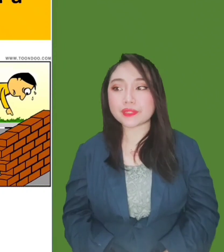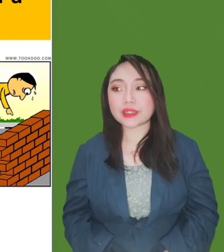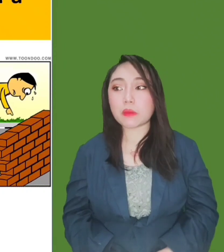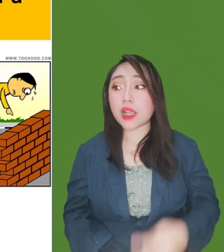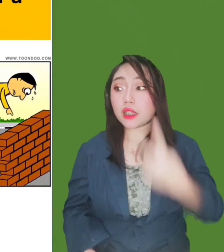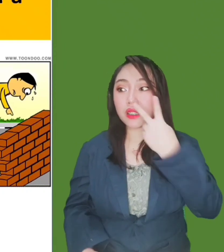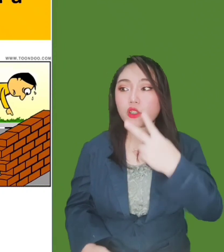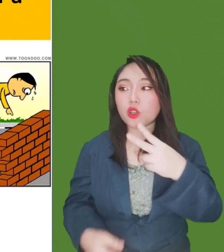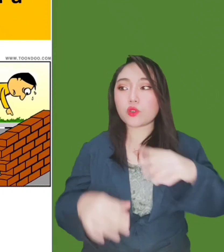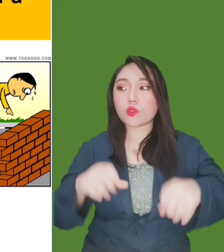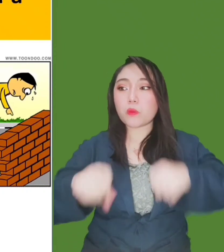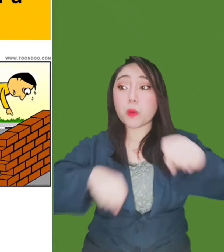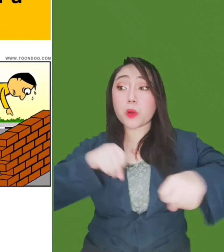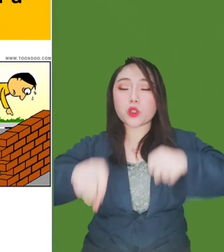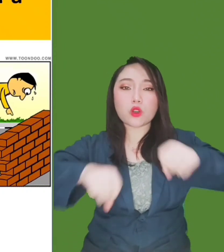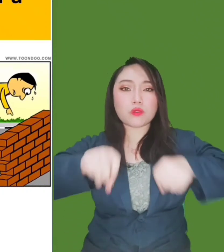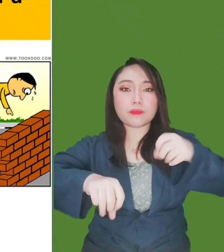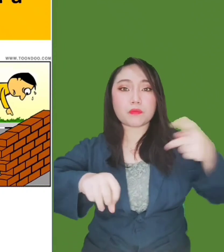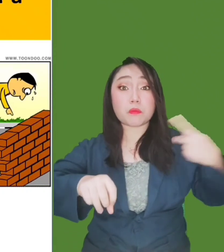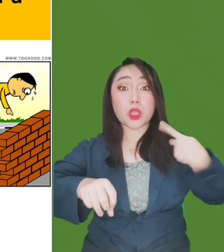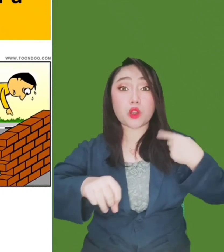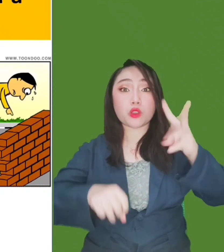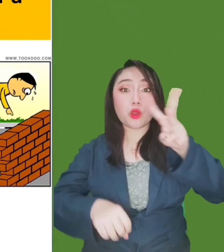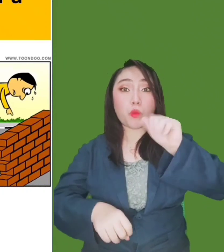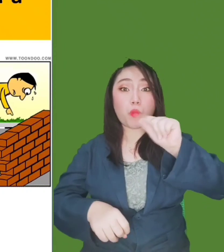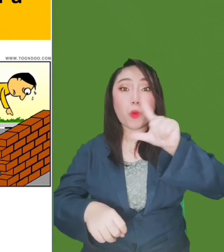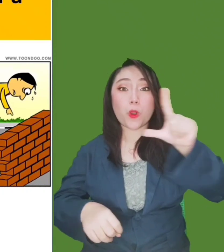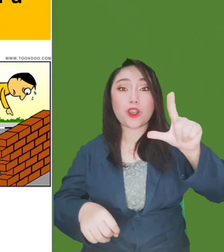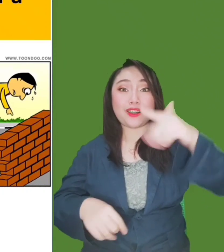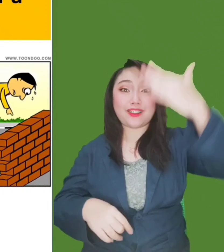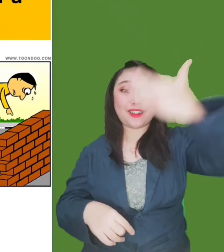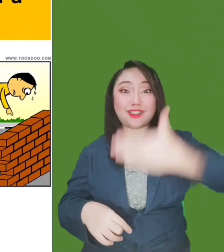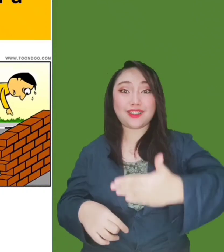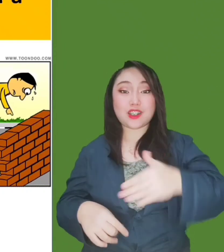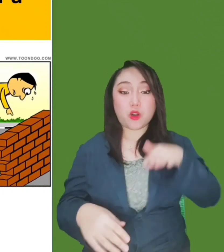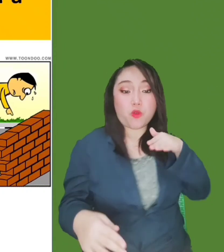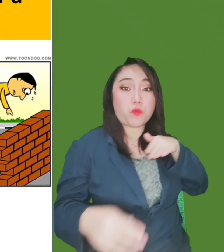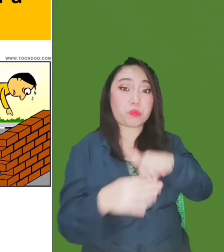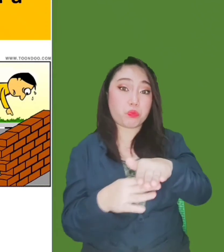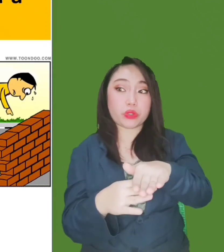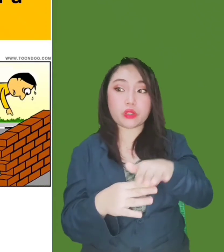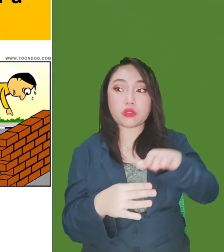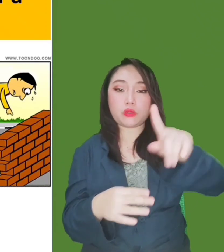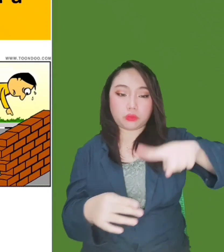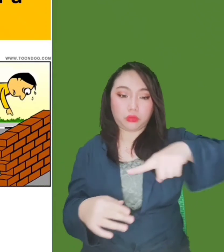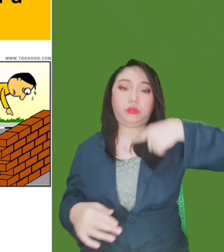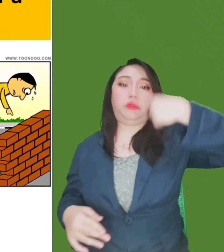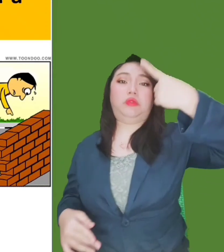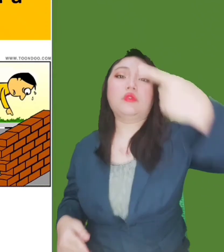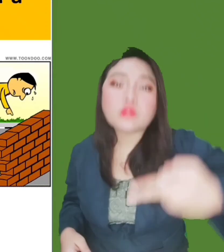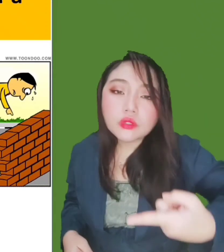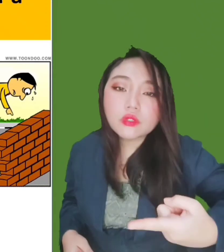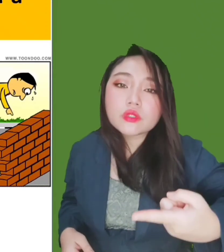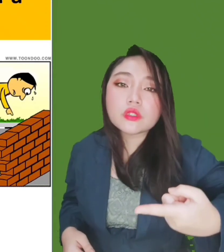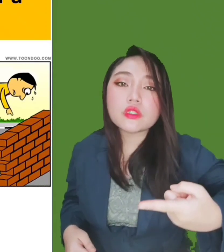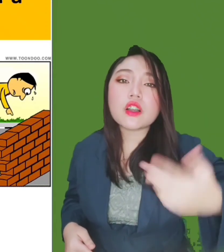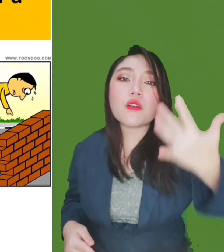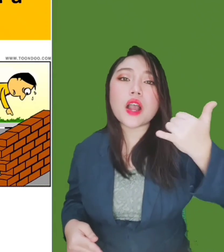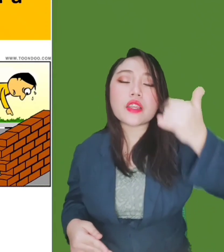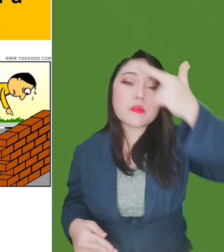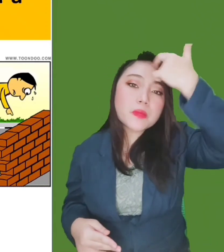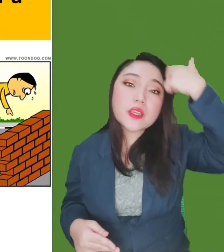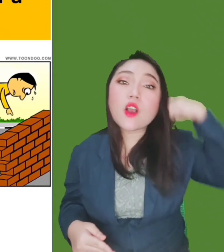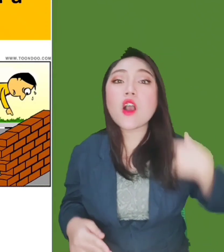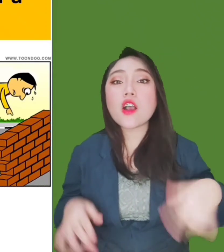Look at these other examples. Can you see the motorcycle? And there's a wall. And once you hit the